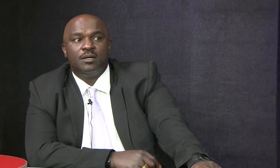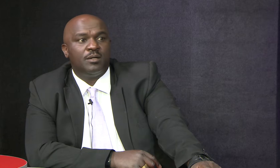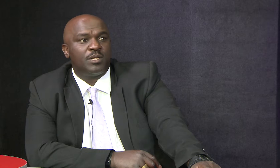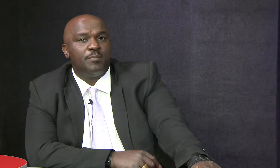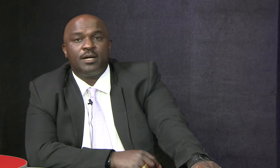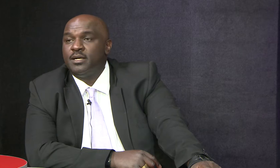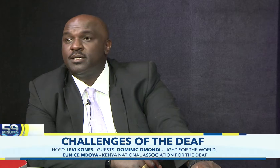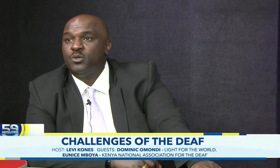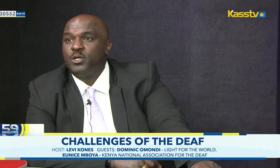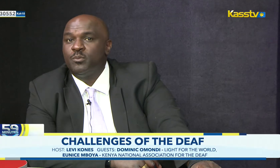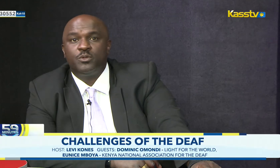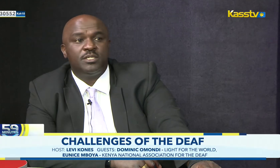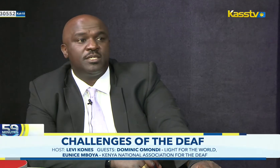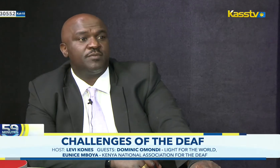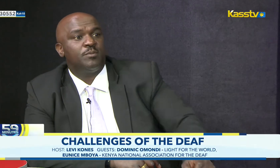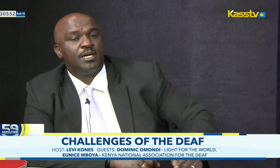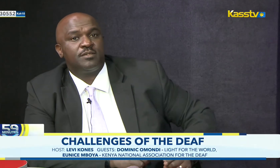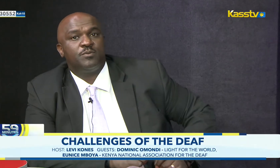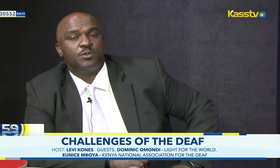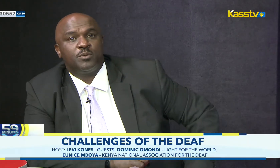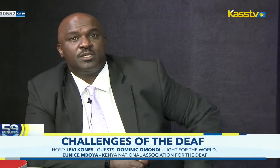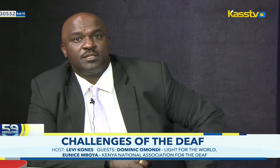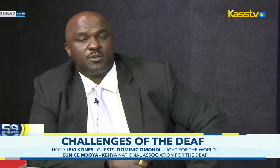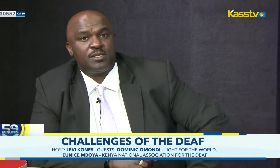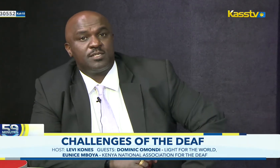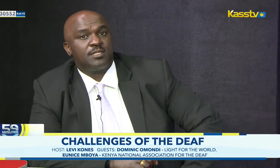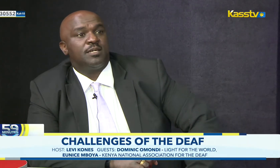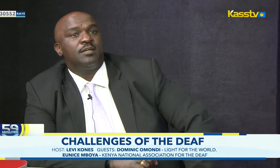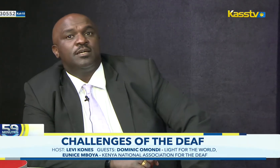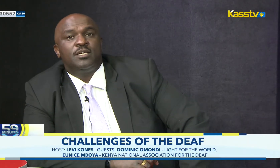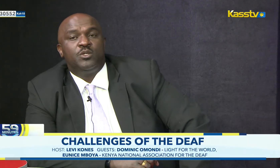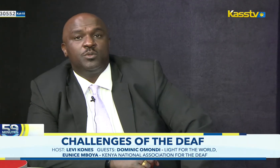Welcome back. Dominic Omondi is here from Light for the World, as well as Eunice